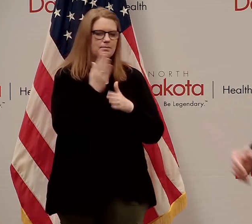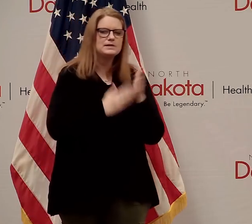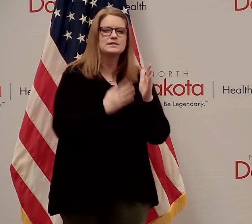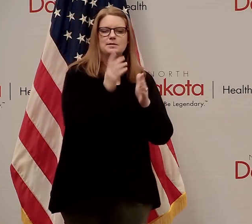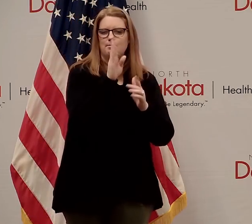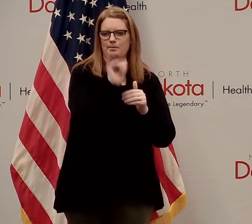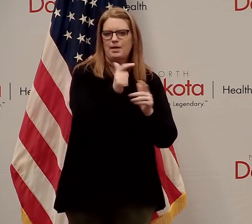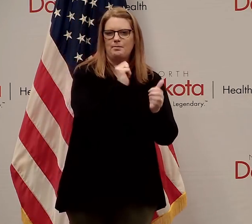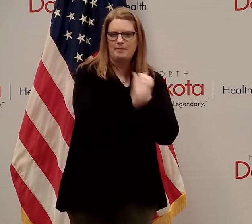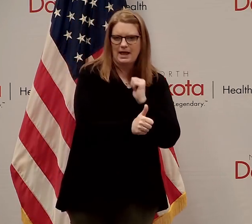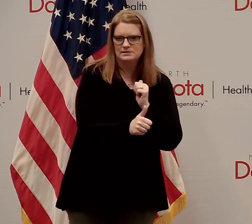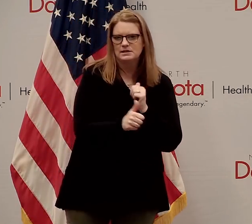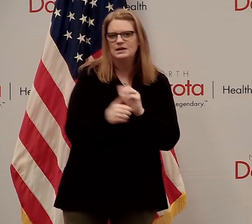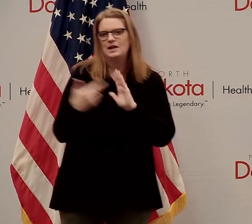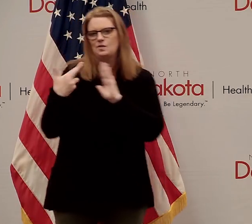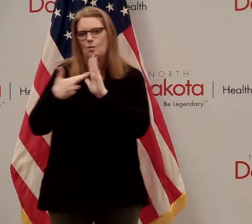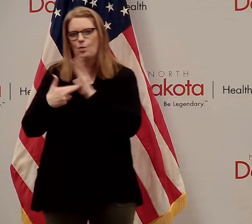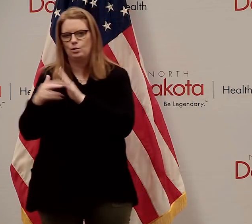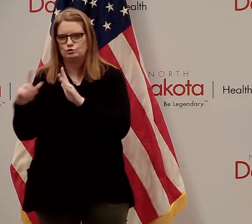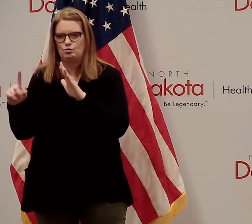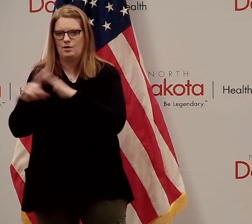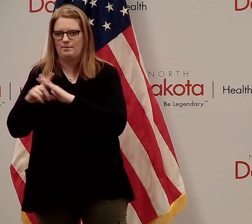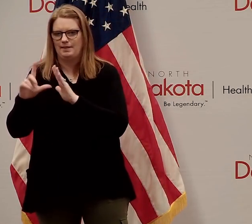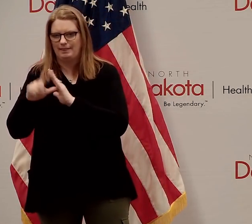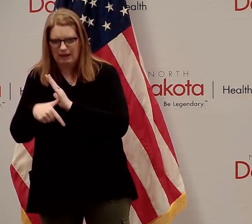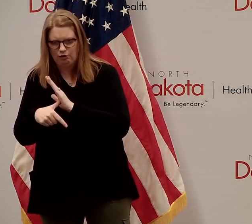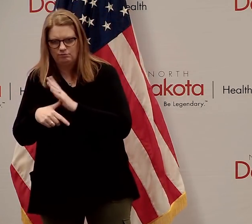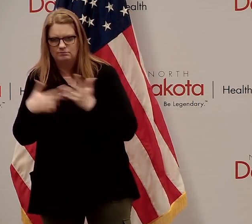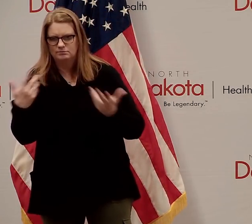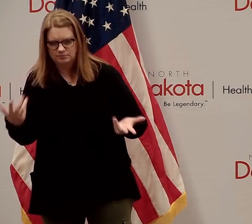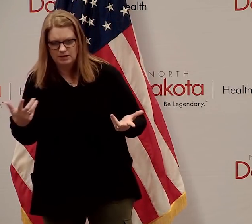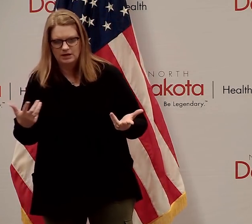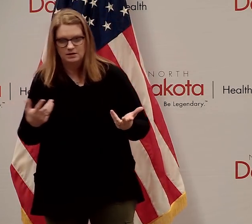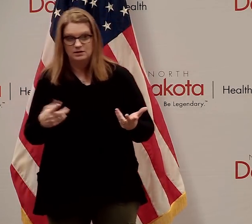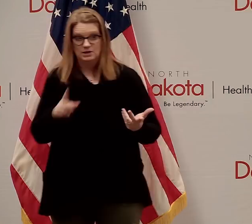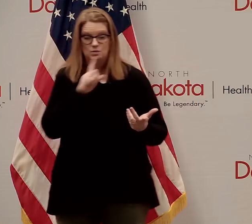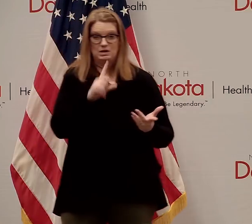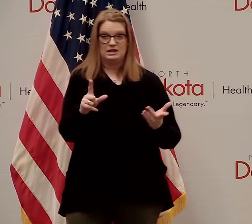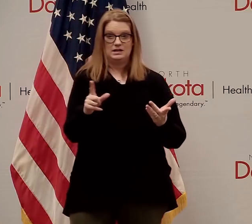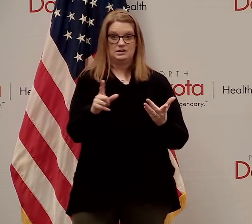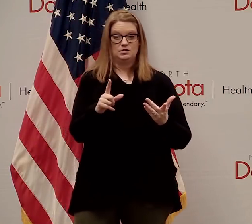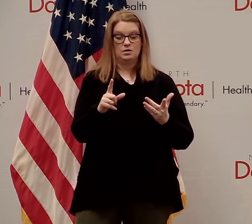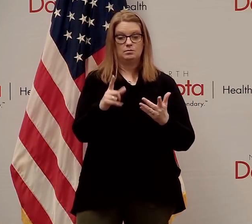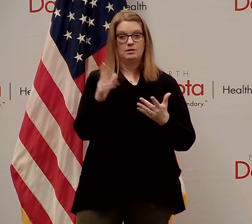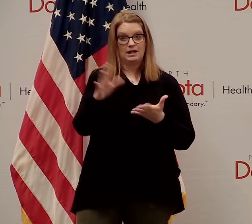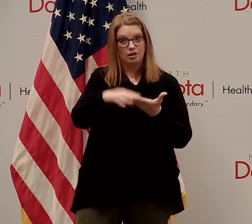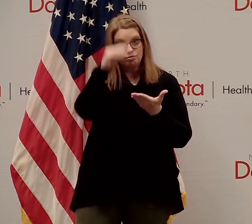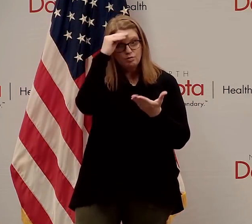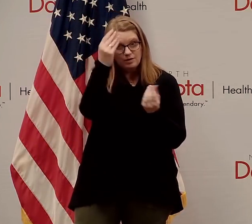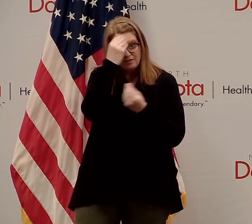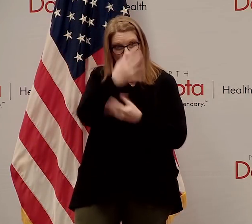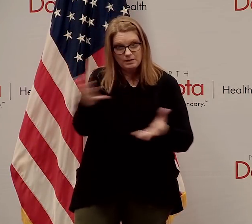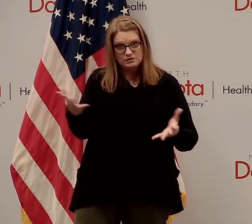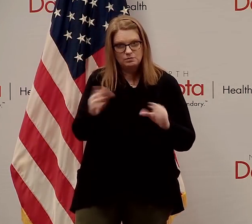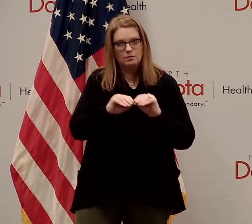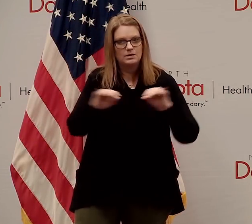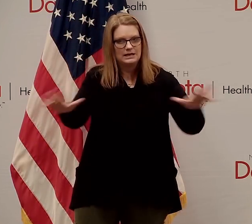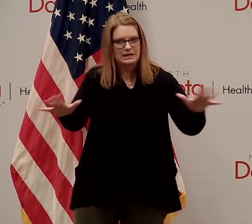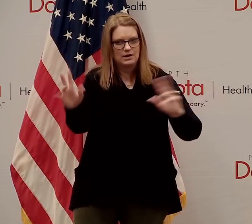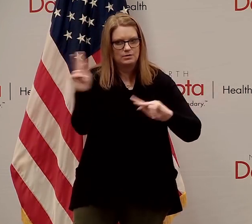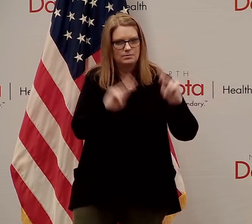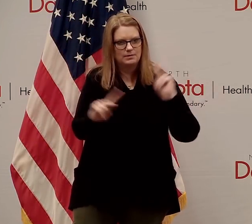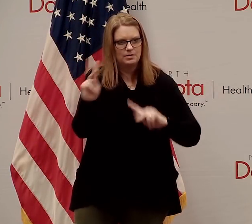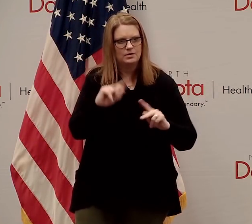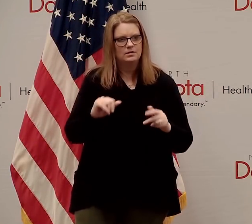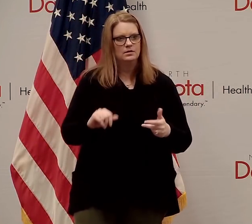some cases, we're still learning as we go. We're trying to share here publicly as we know it so people can be informed.